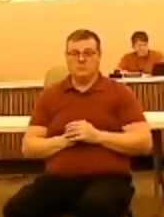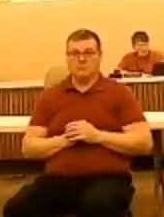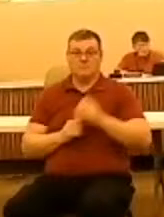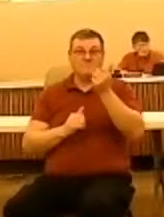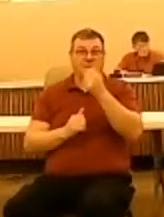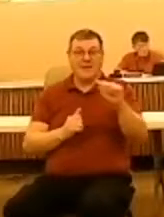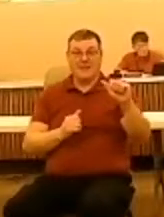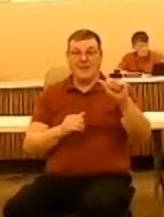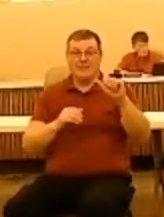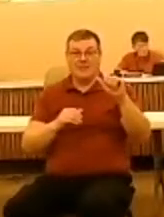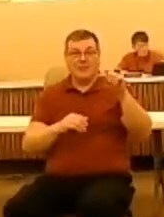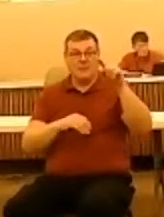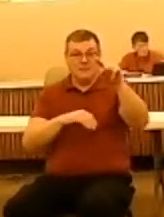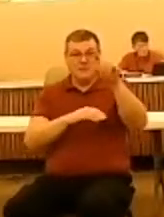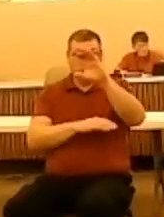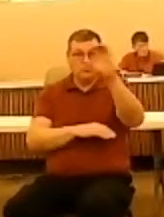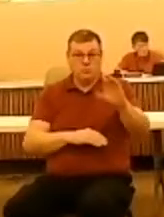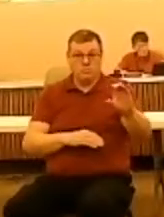Anything online?